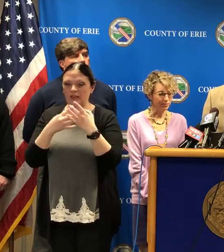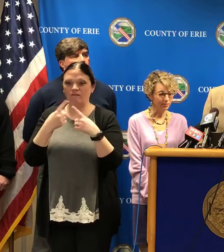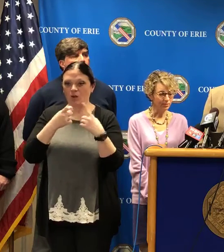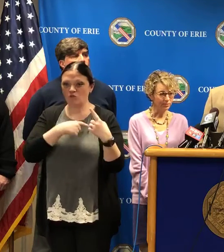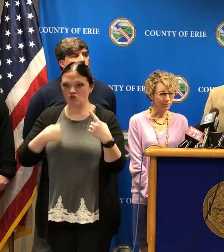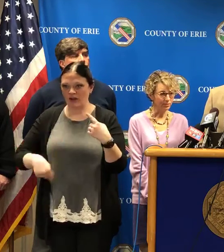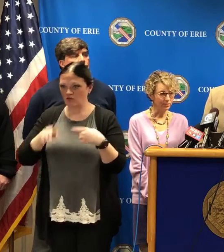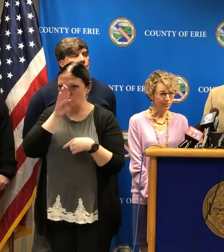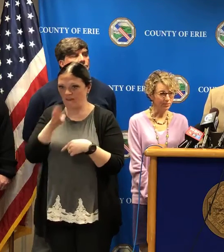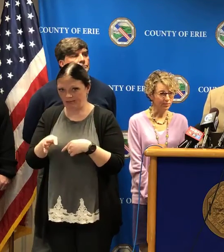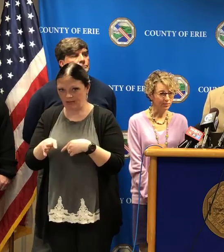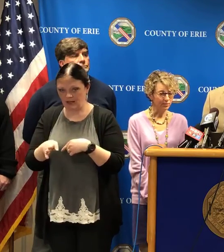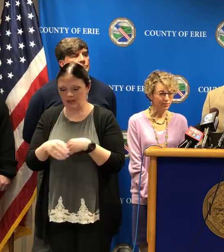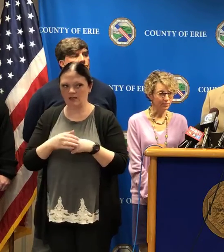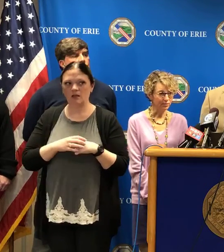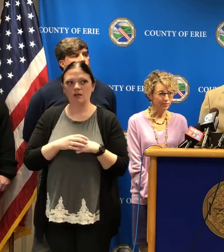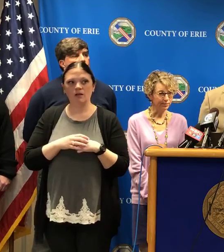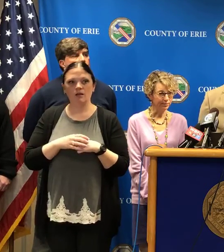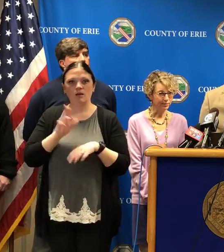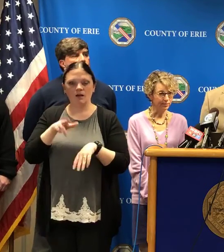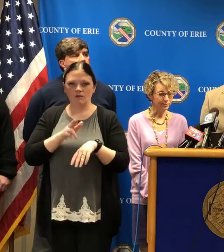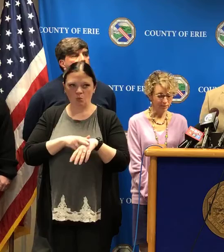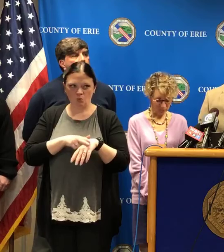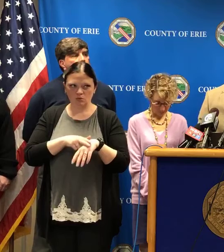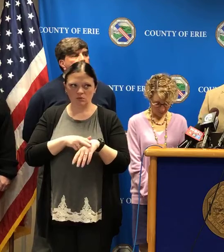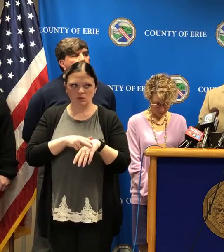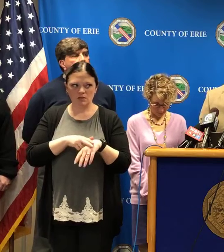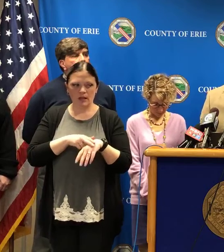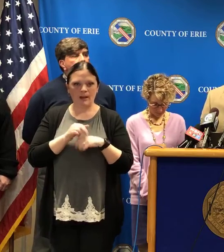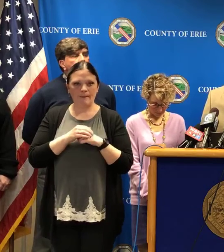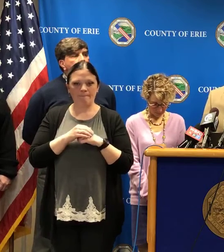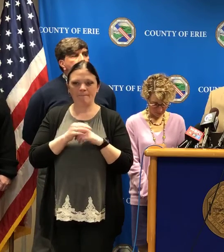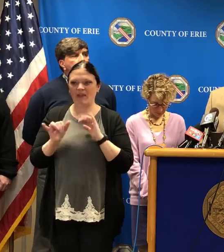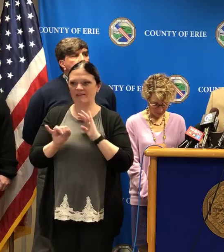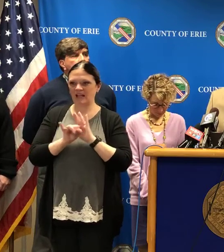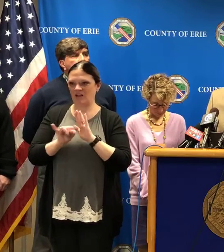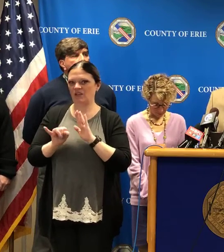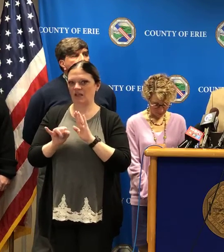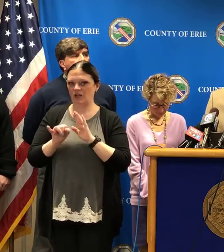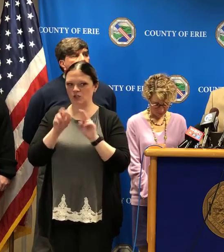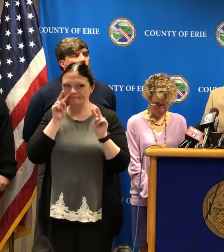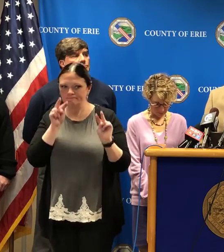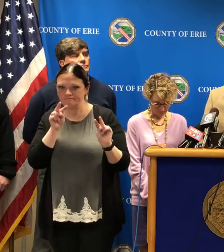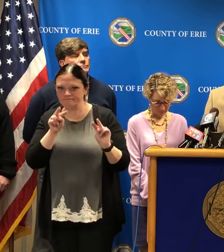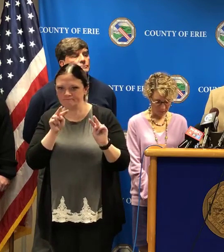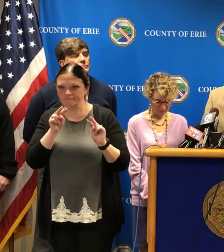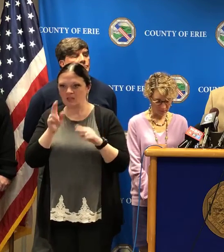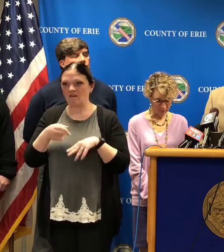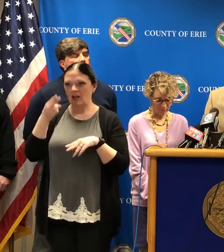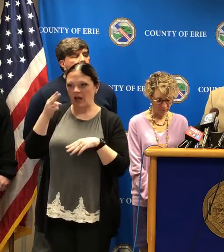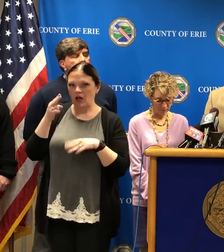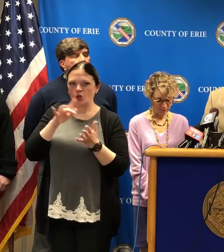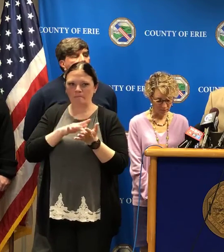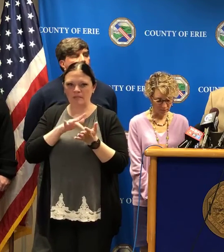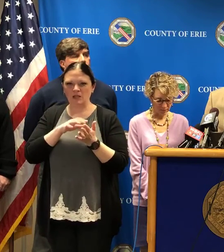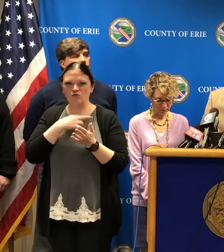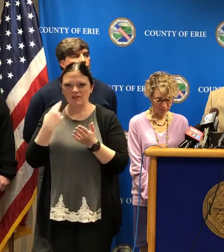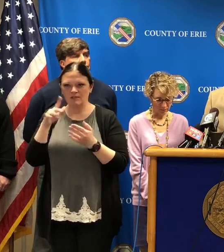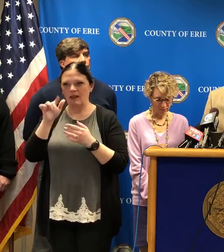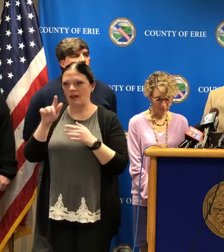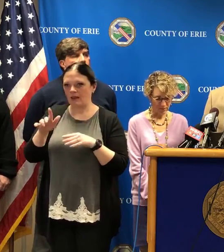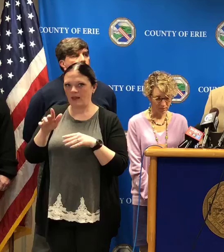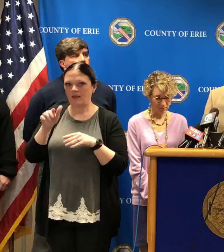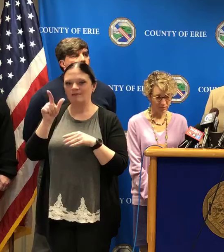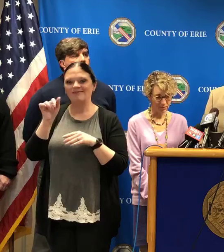China directly. There is, of course, the identification and monitoring of high and medium risk individuals. There's lab testing